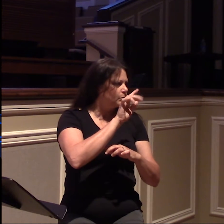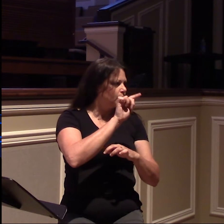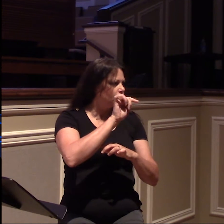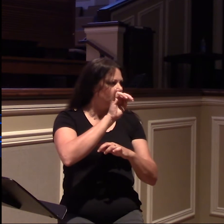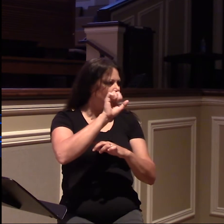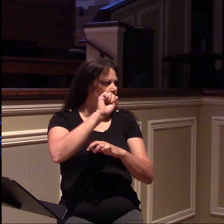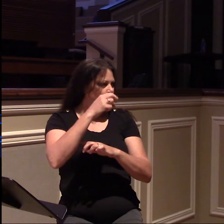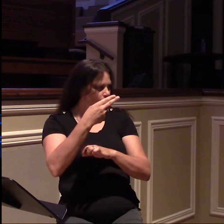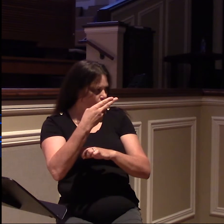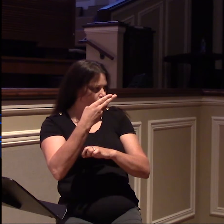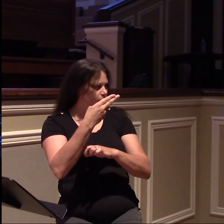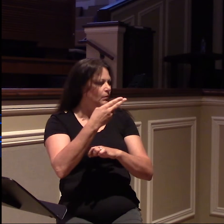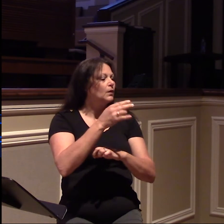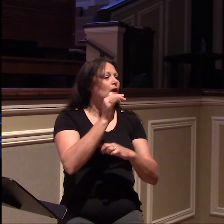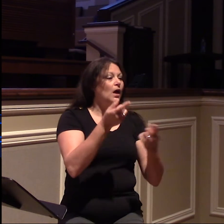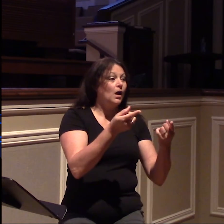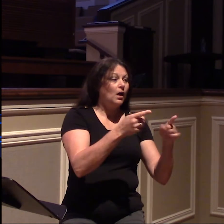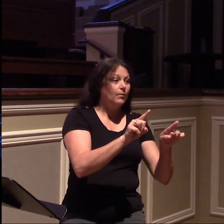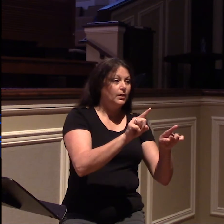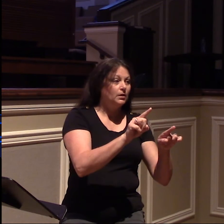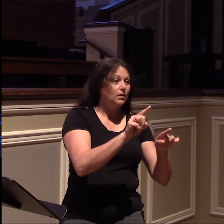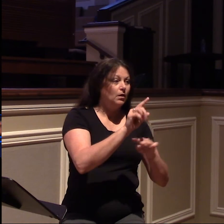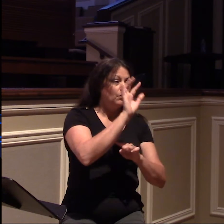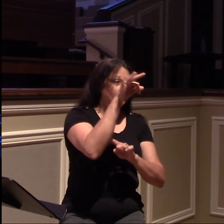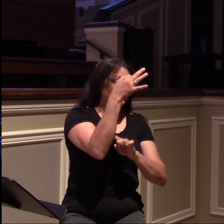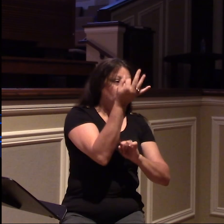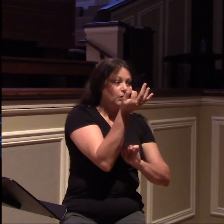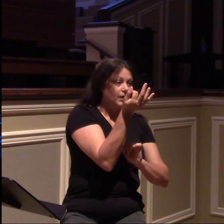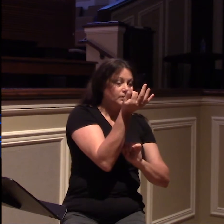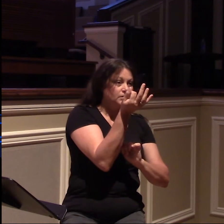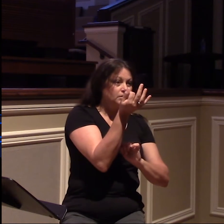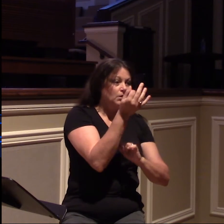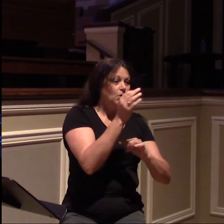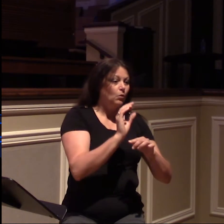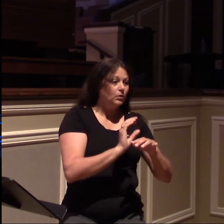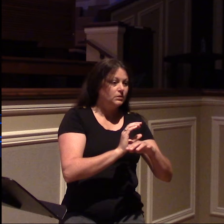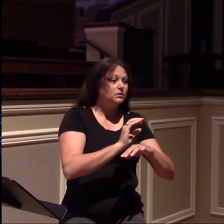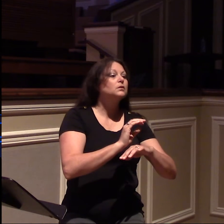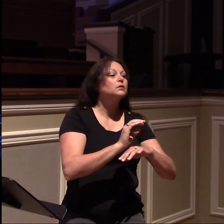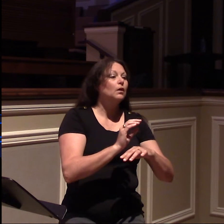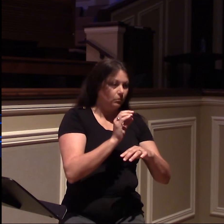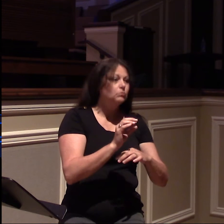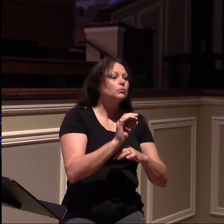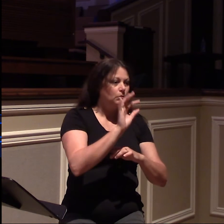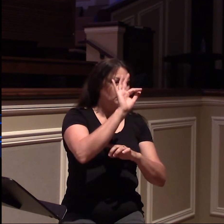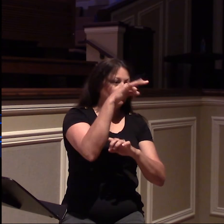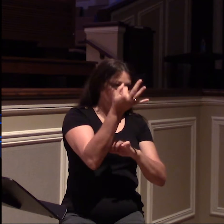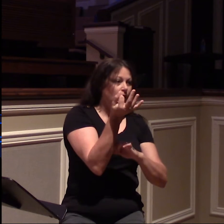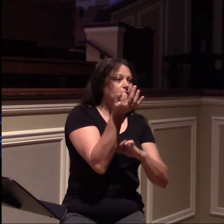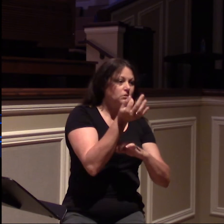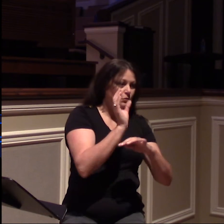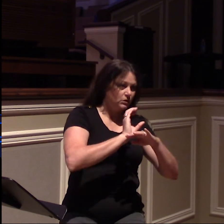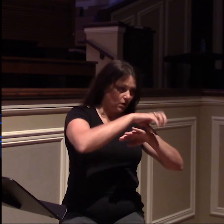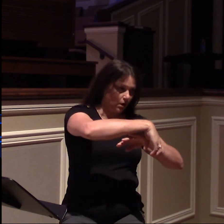the Nazis. The Wehrmacht of Germany was sweeping across Europe. It seemed like nothing would be able